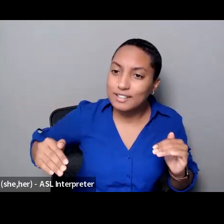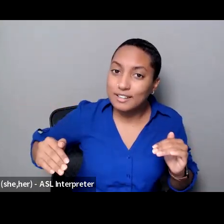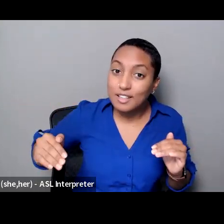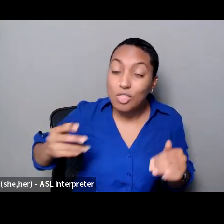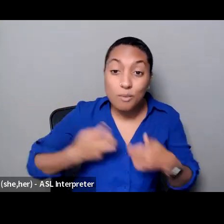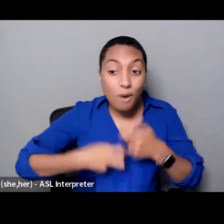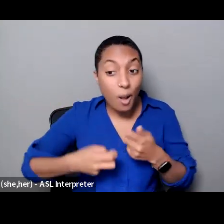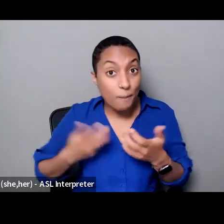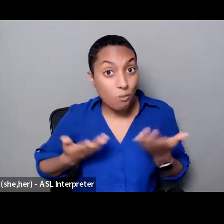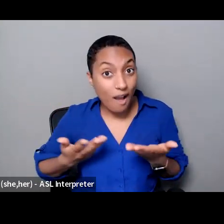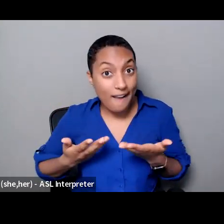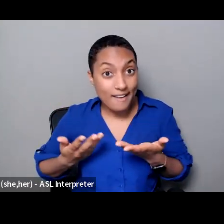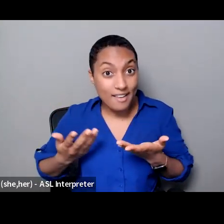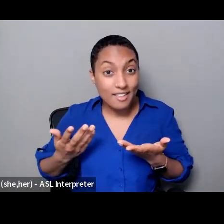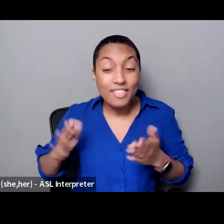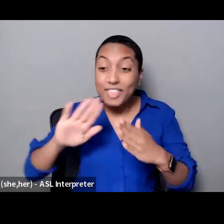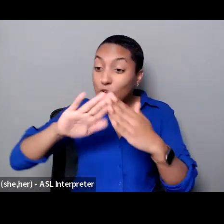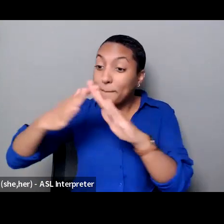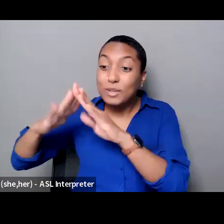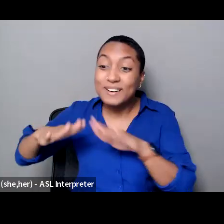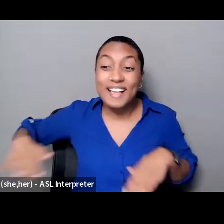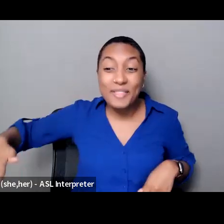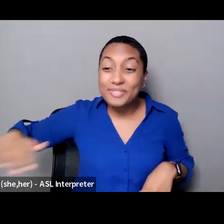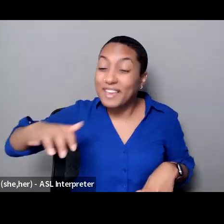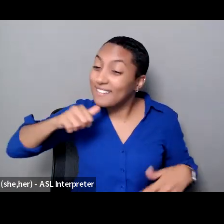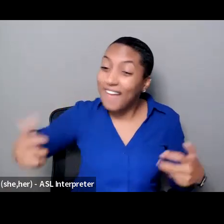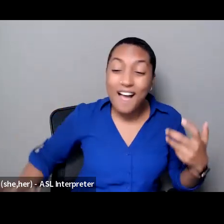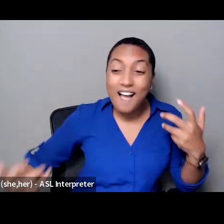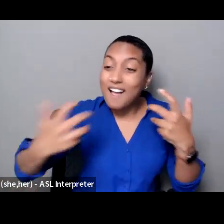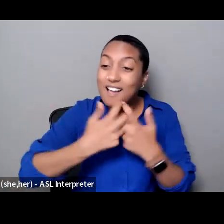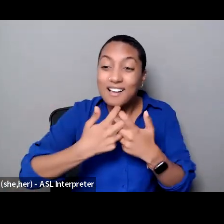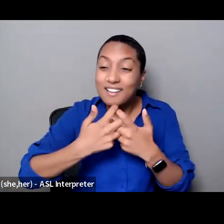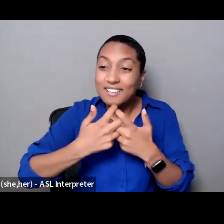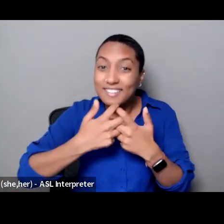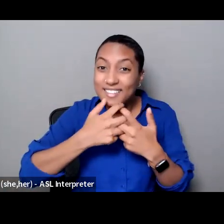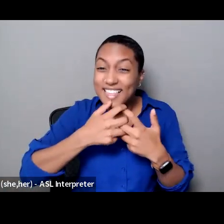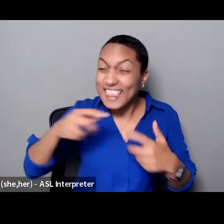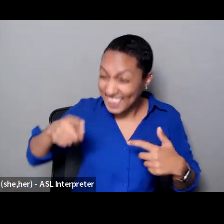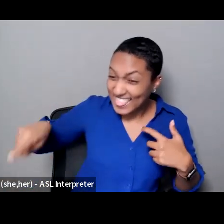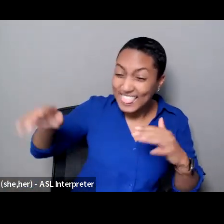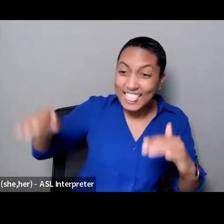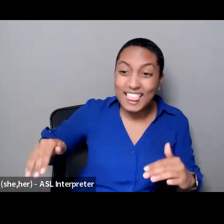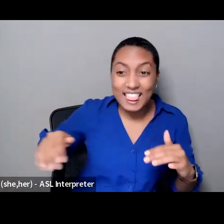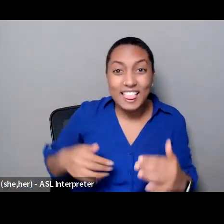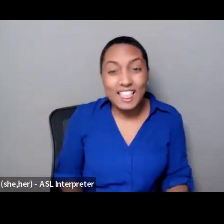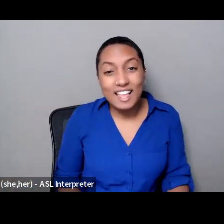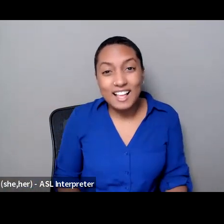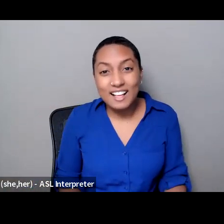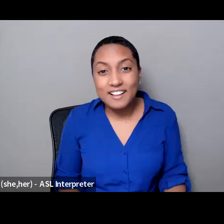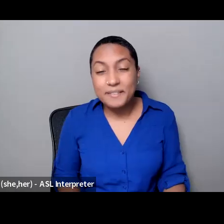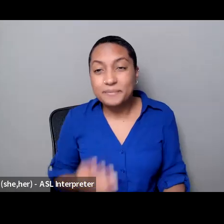community. And I would just like to say that